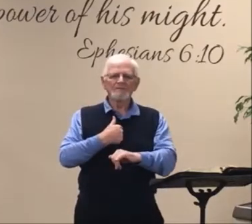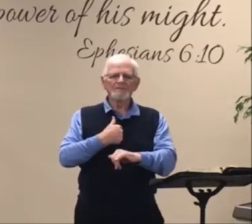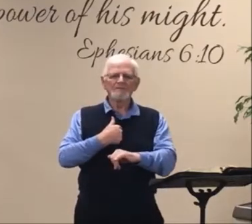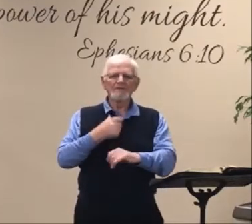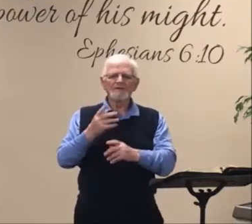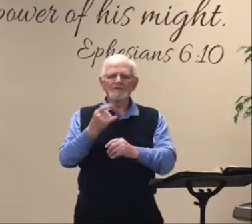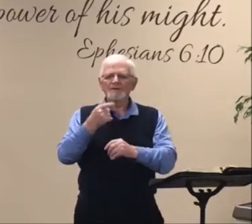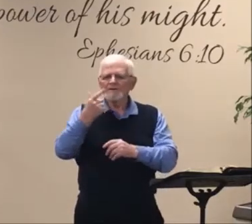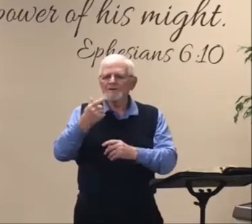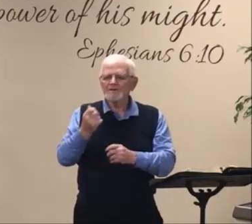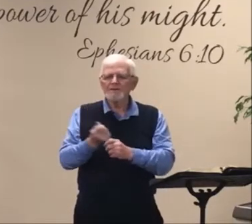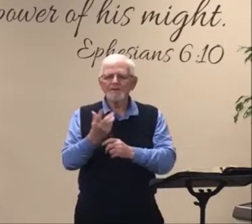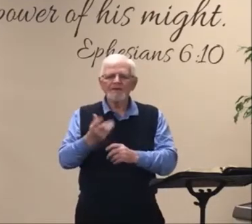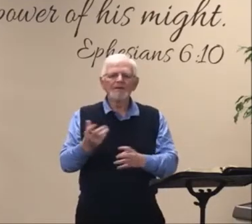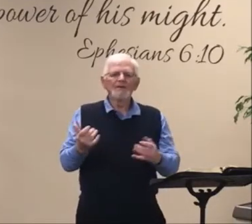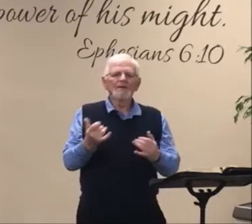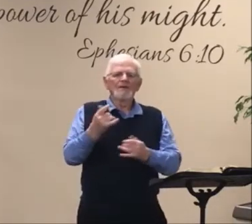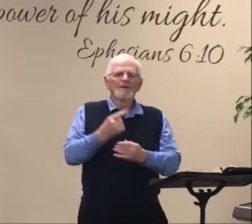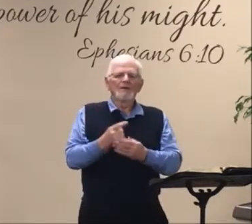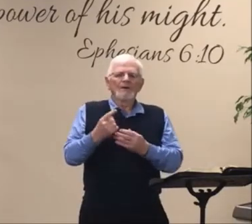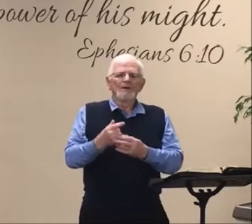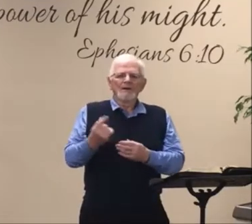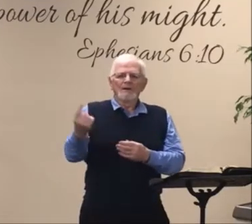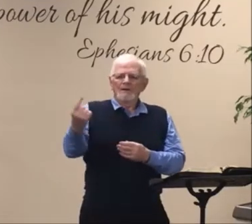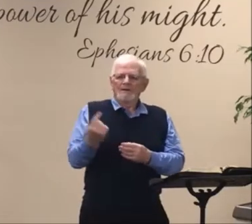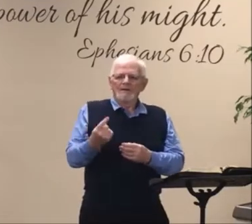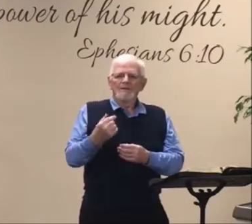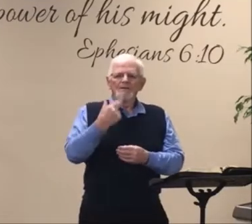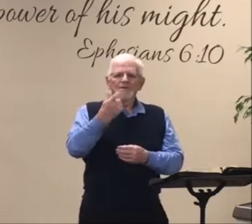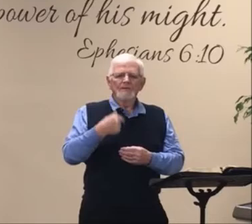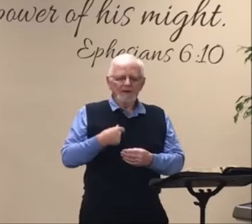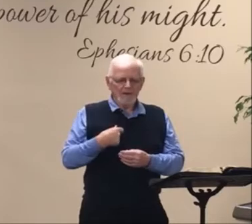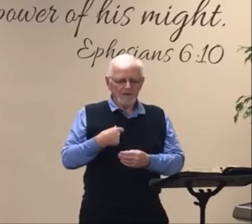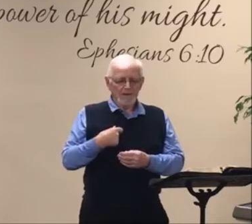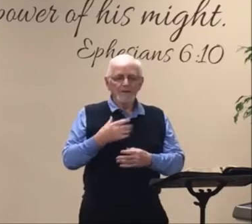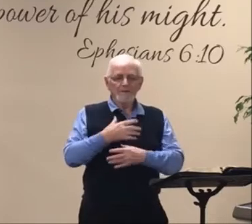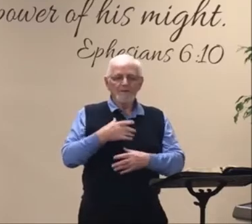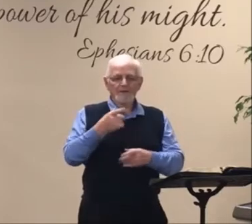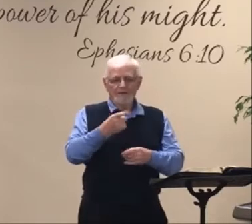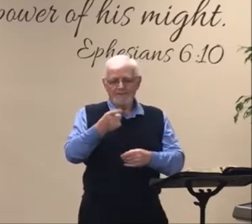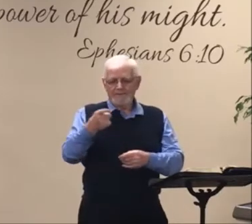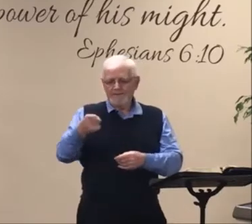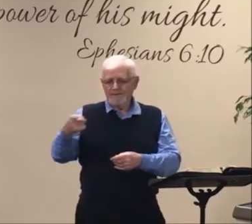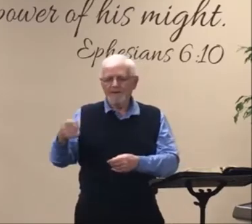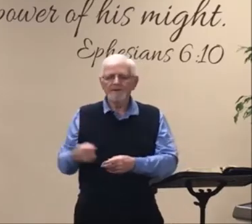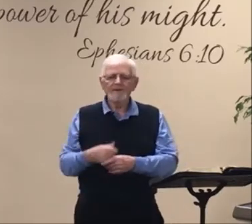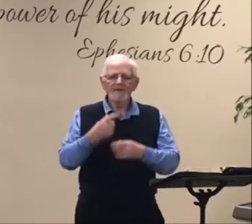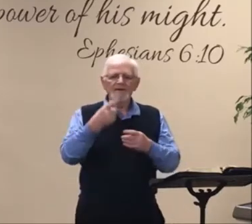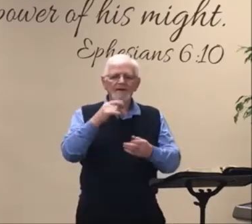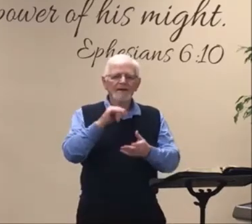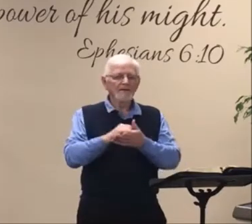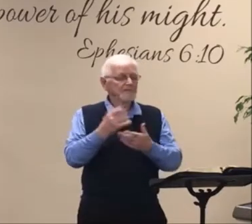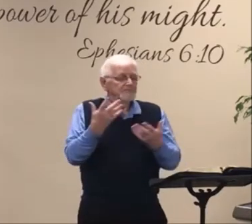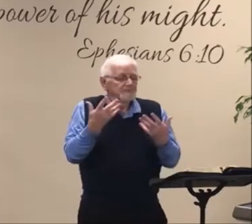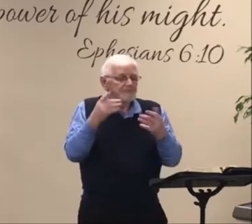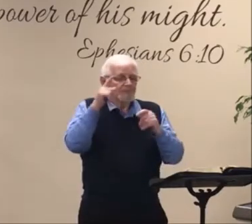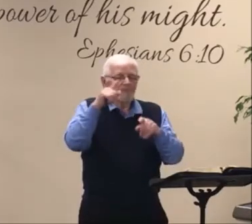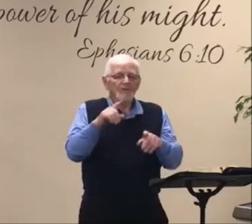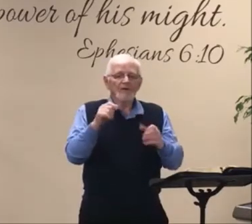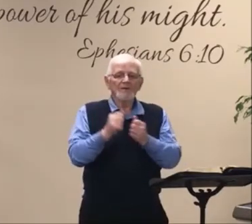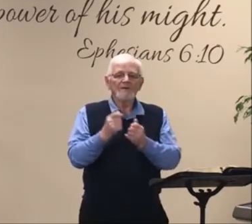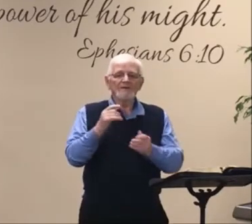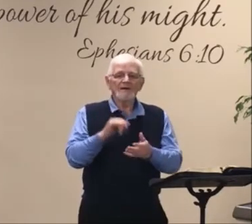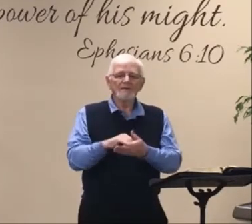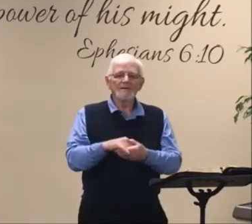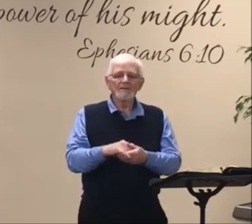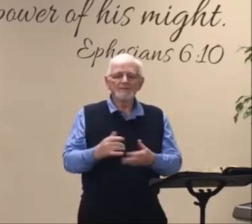Somebody said something to me this week, and I appreciate their coming to me and telling me, hey, we appreciate this, this, and this. You said this. I don't know if I agree with that. I appreciate you didn't